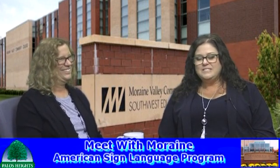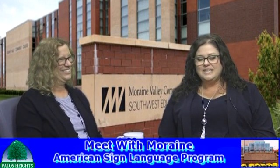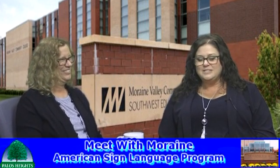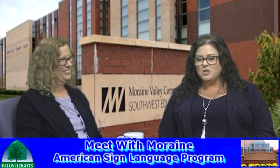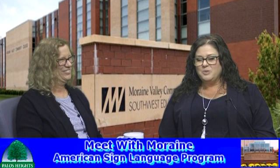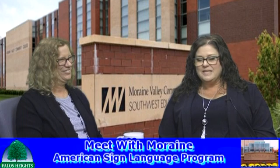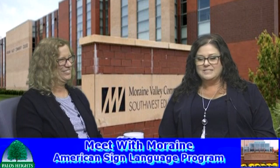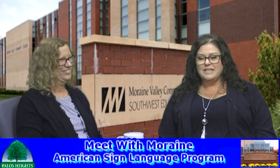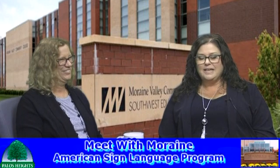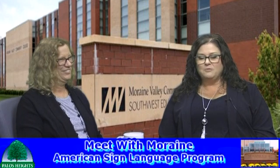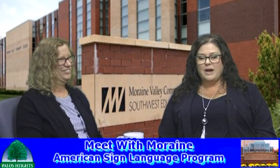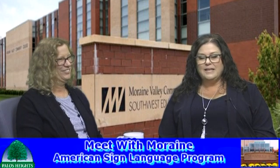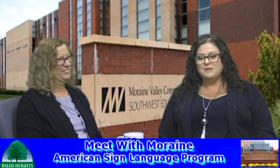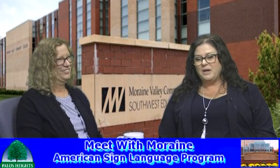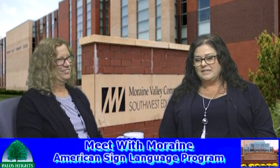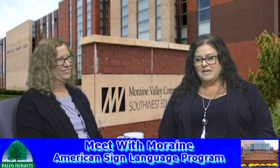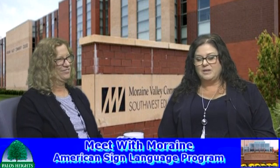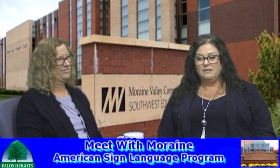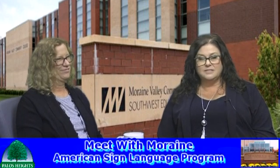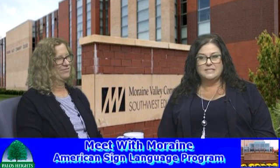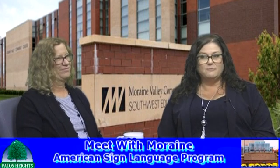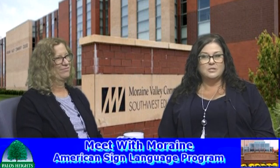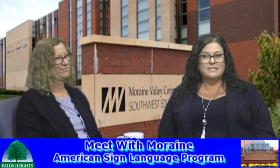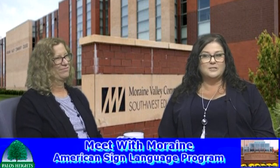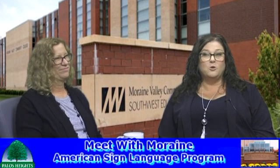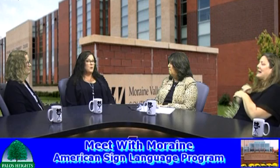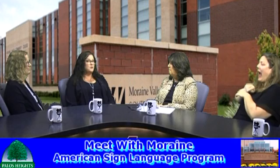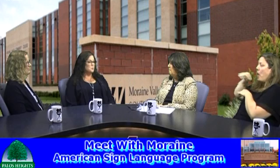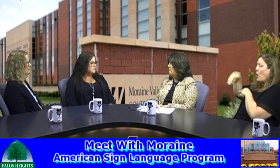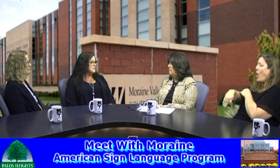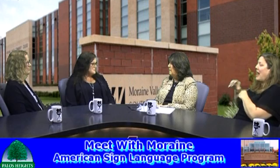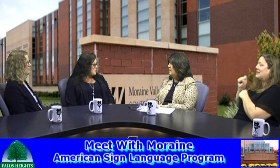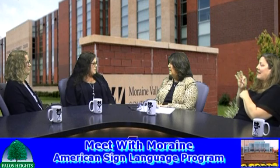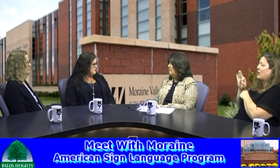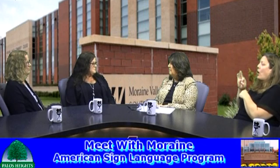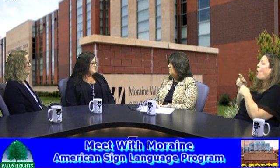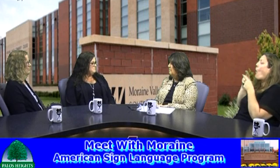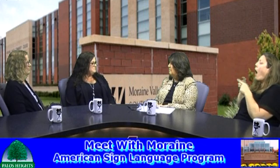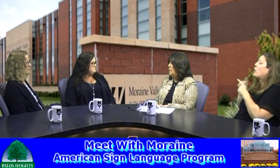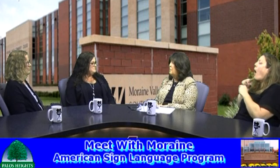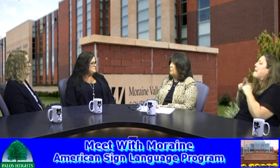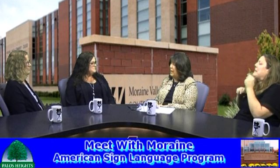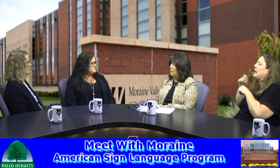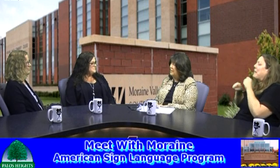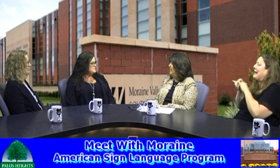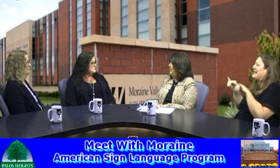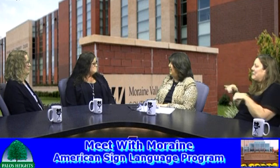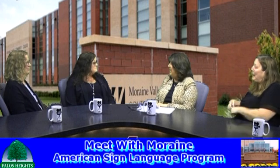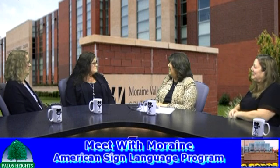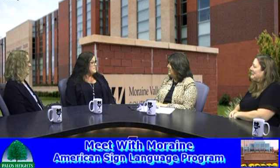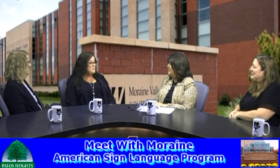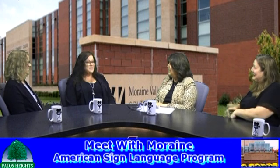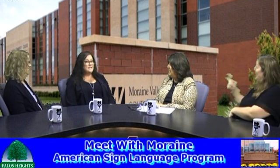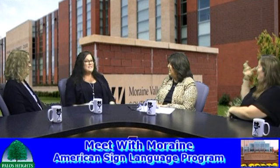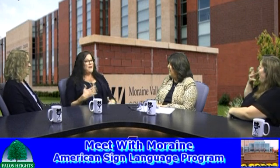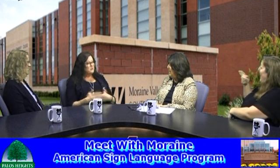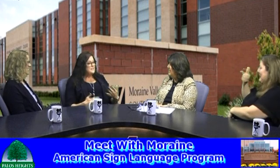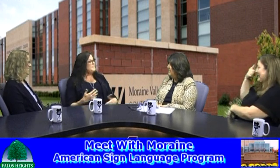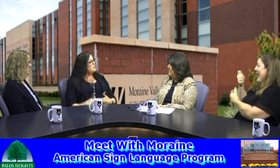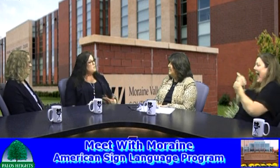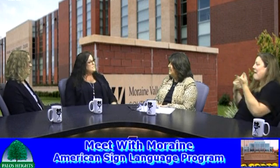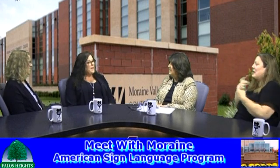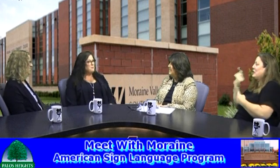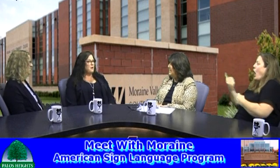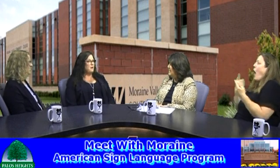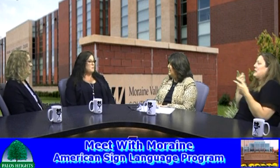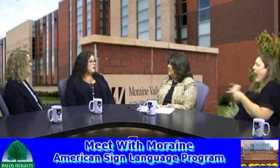I always say interpreting is like riding a bike down a hill in San Francisco while you're building the bike. Oh, wow. Okay. It's really, Because everything